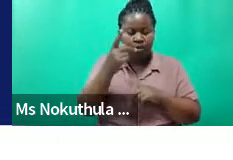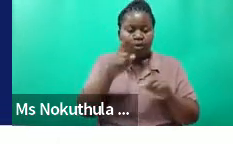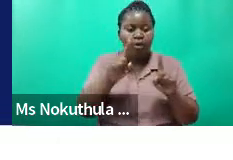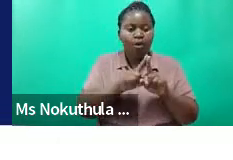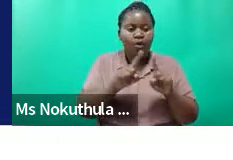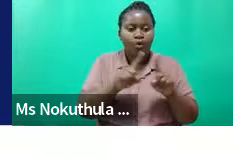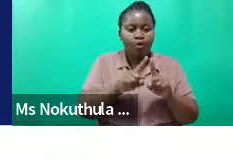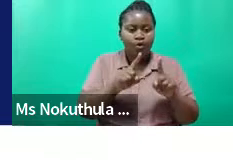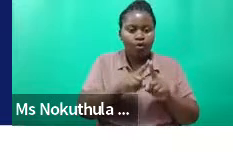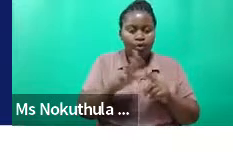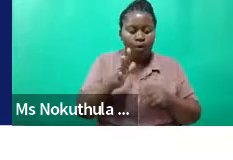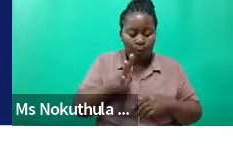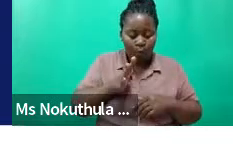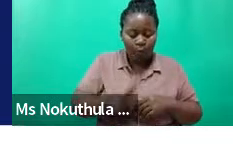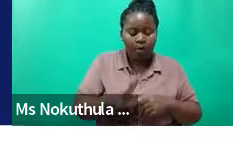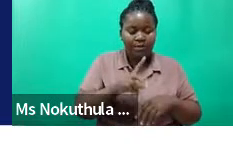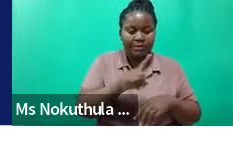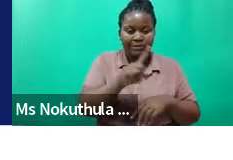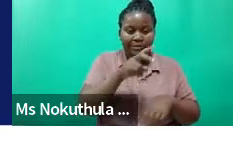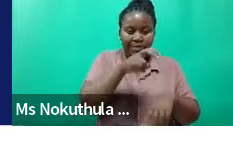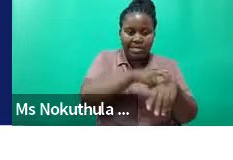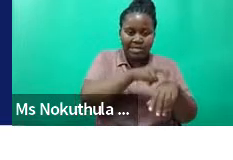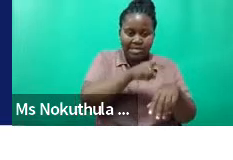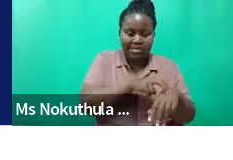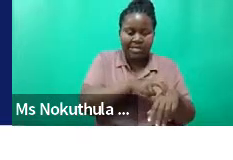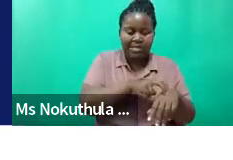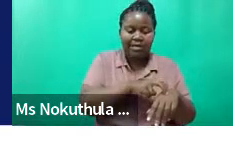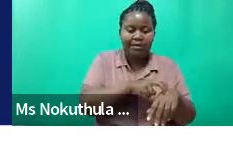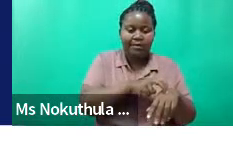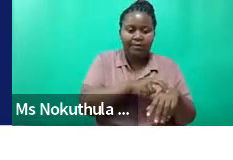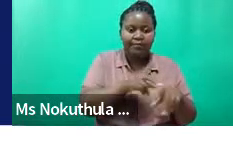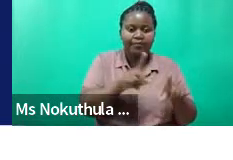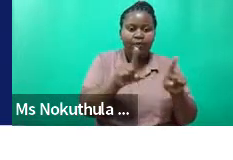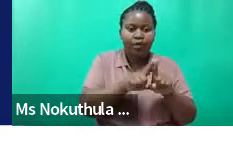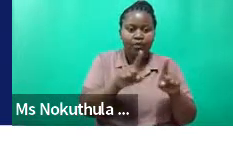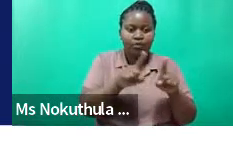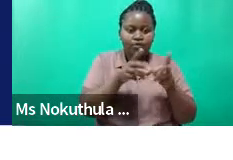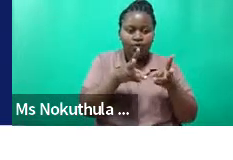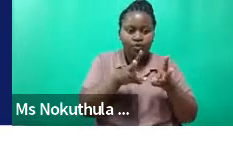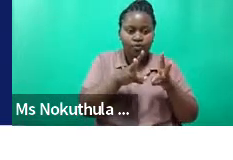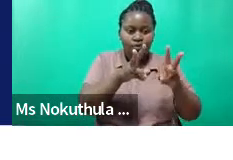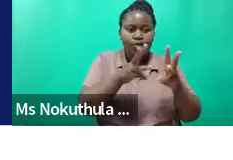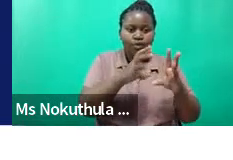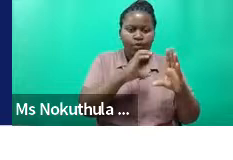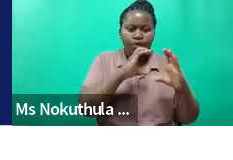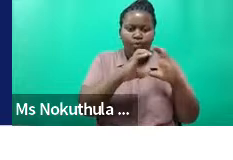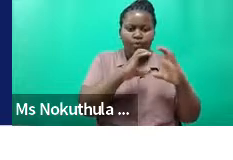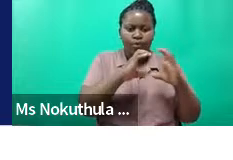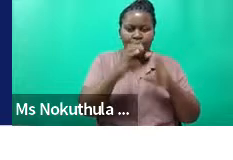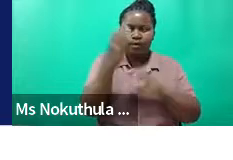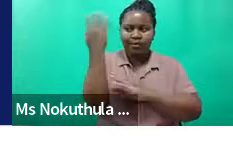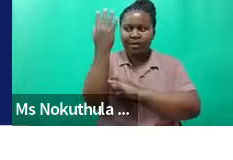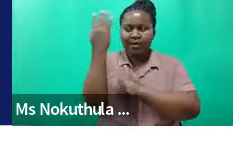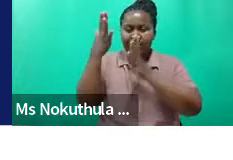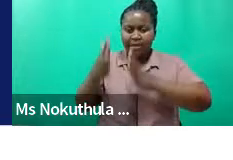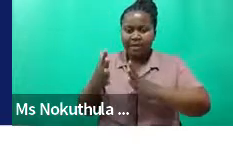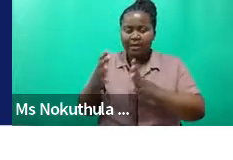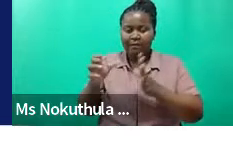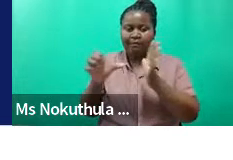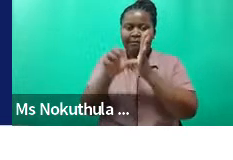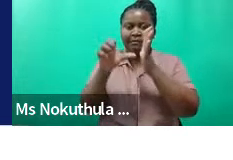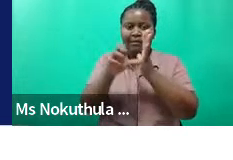what she needed, and the manner of communicating that to her lecturers made it key for her